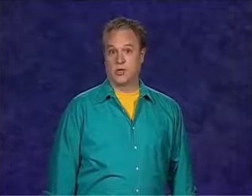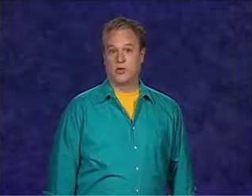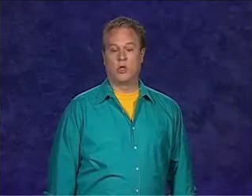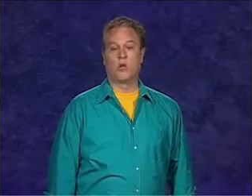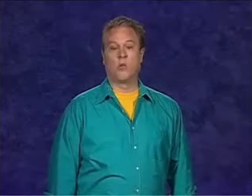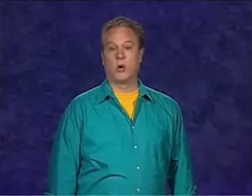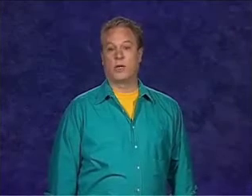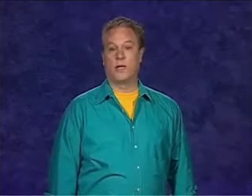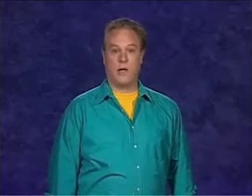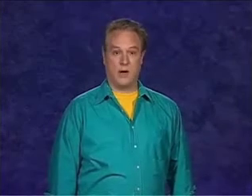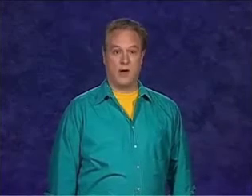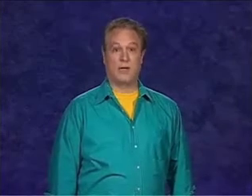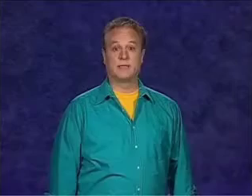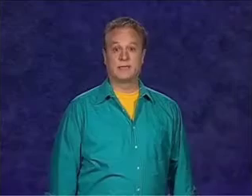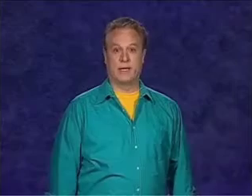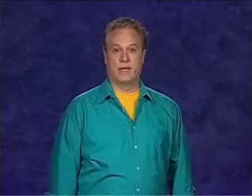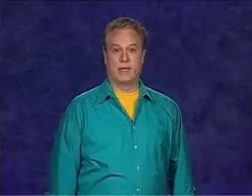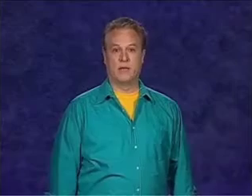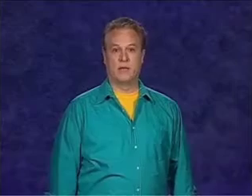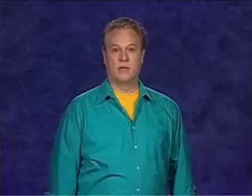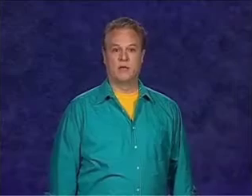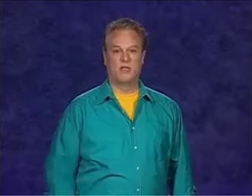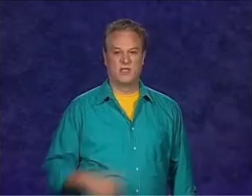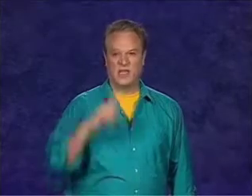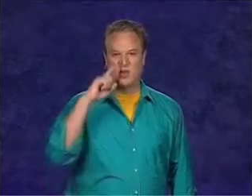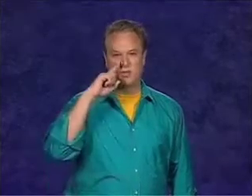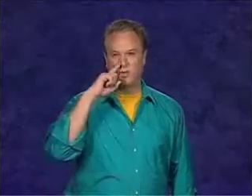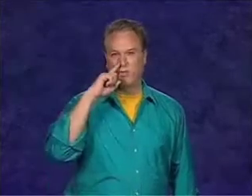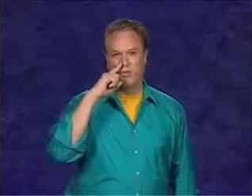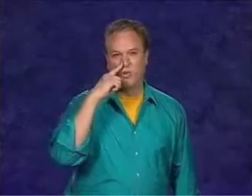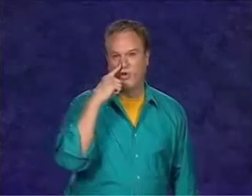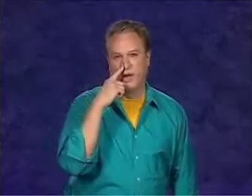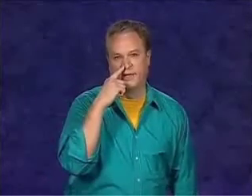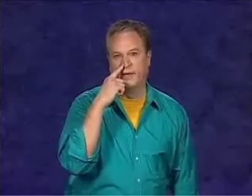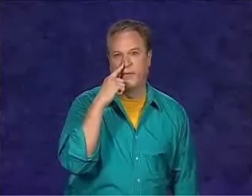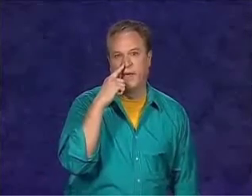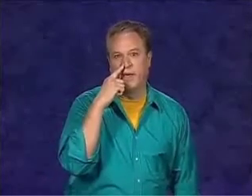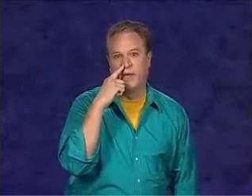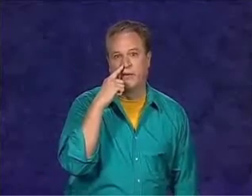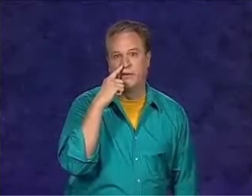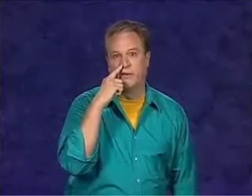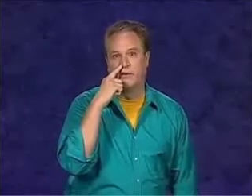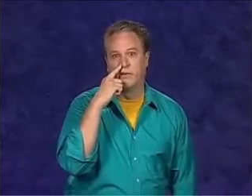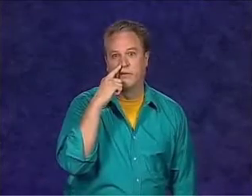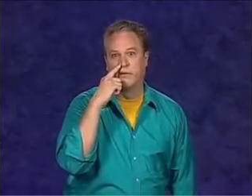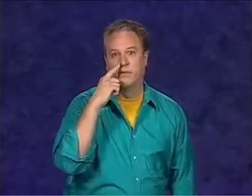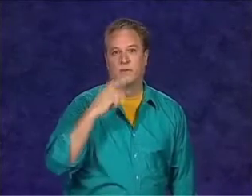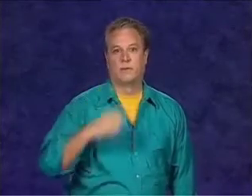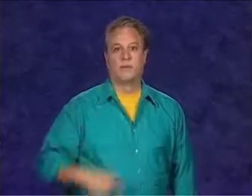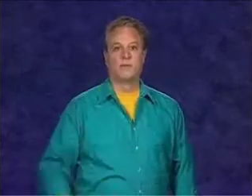grindstone, you were working hard and steadily. Sounds boring to me.